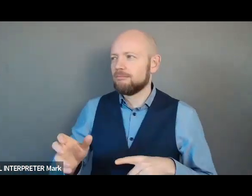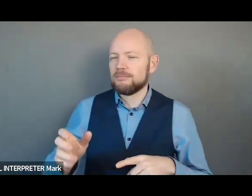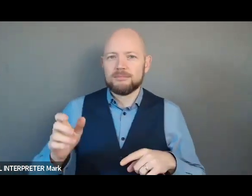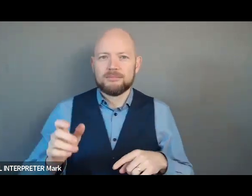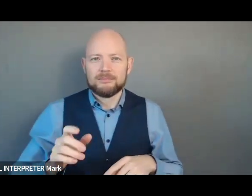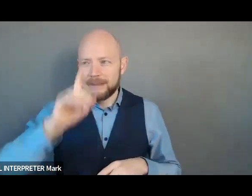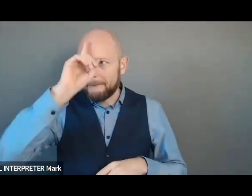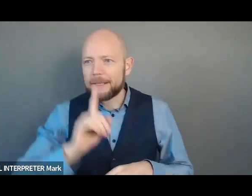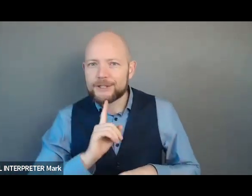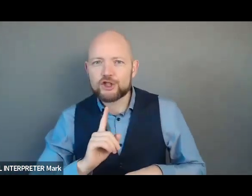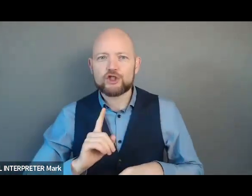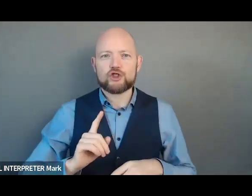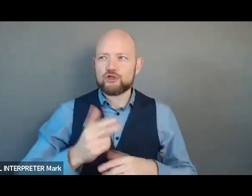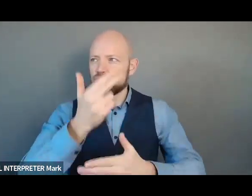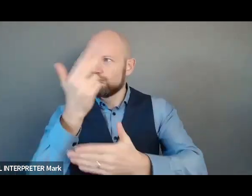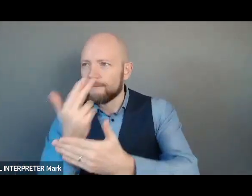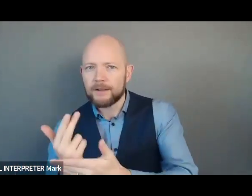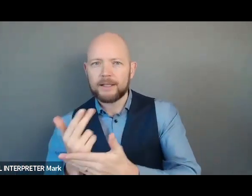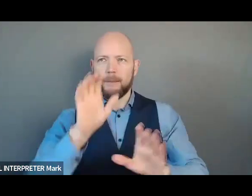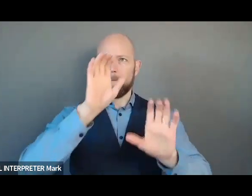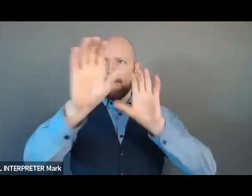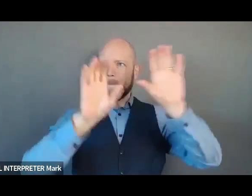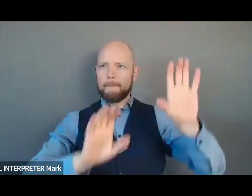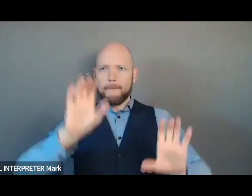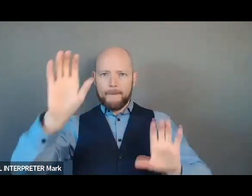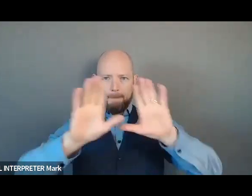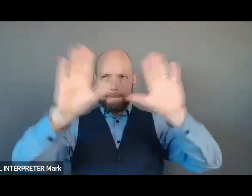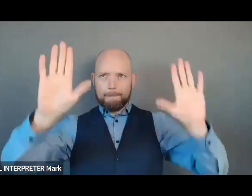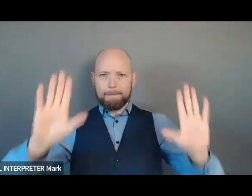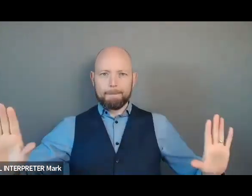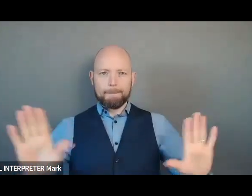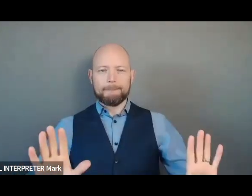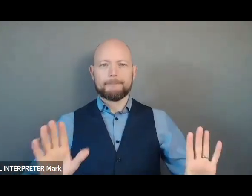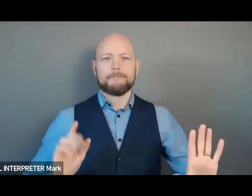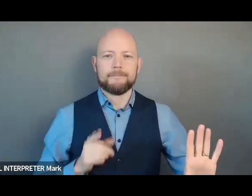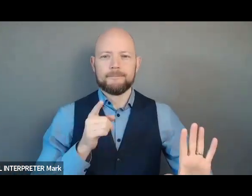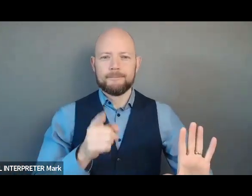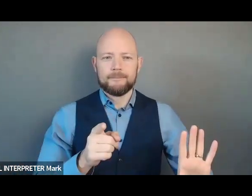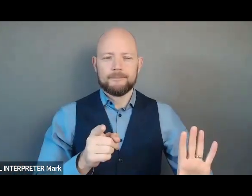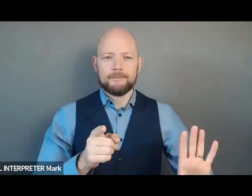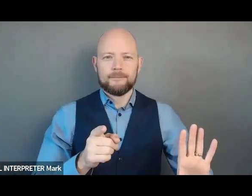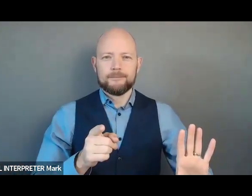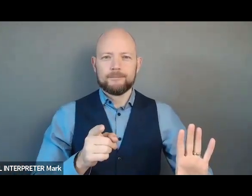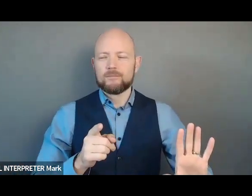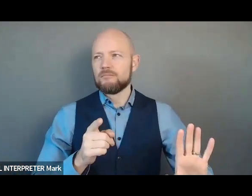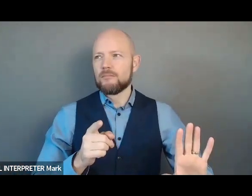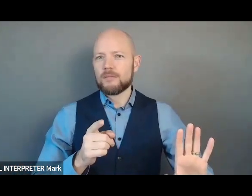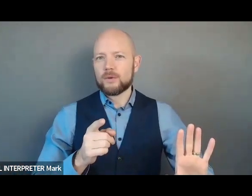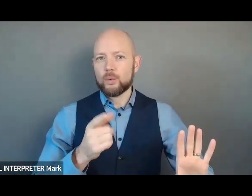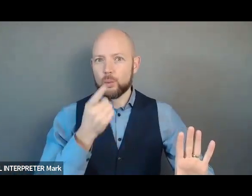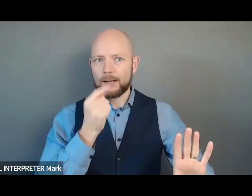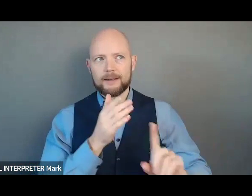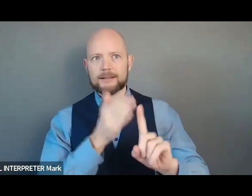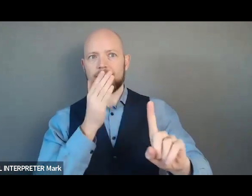images to indicate where there are aspects of the sensory environment that people might find problematic.